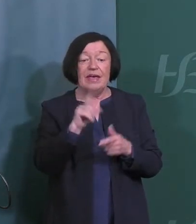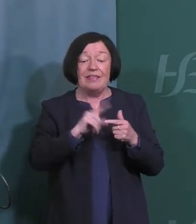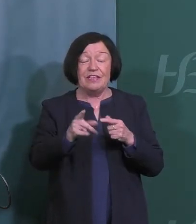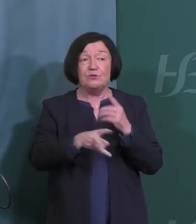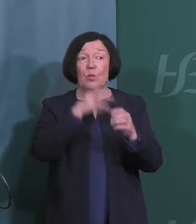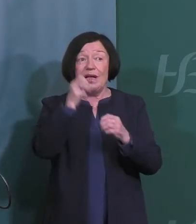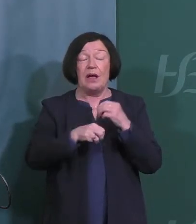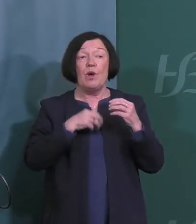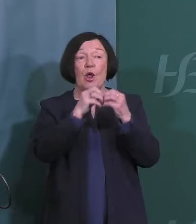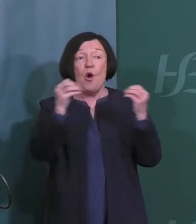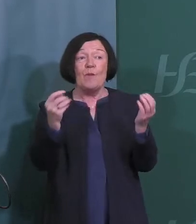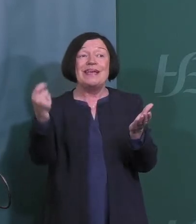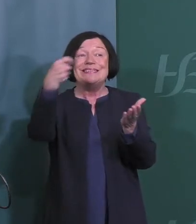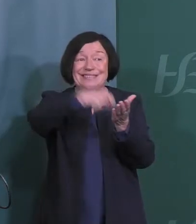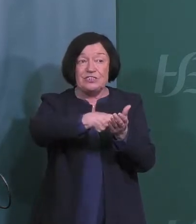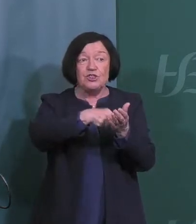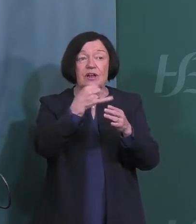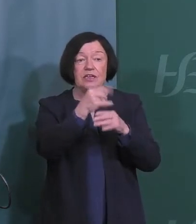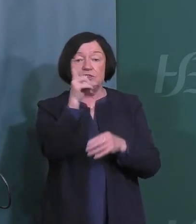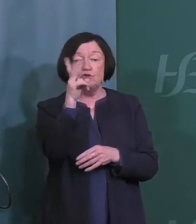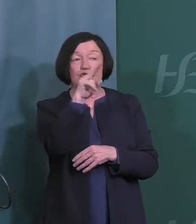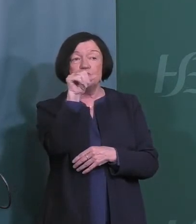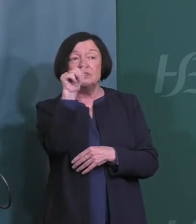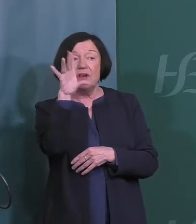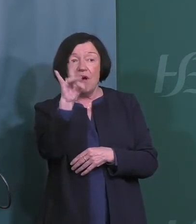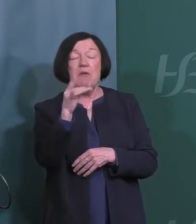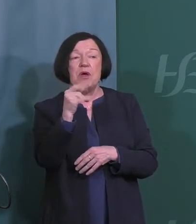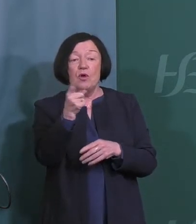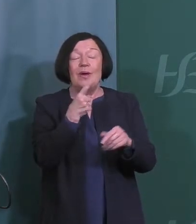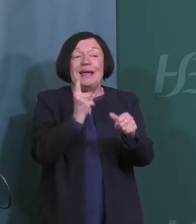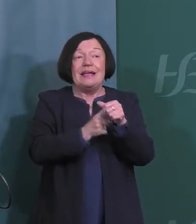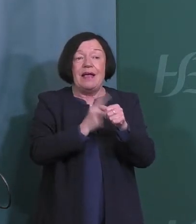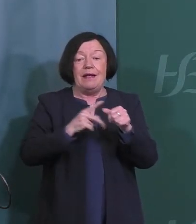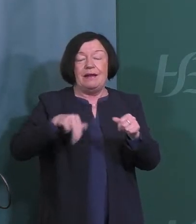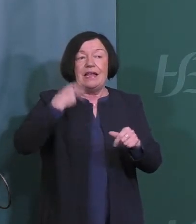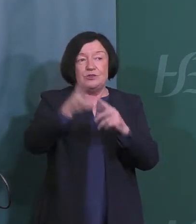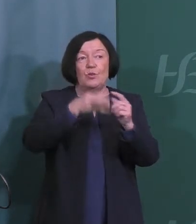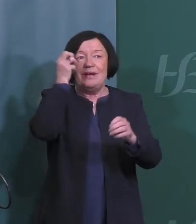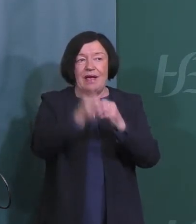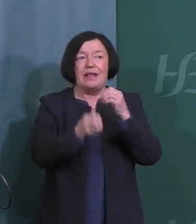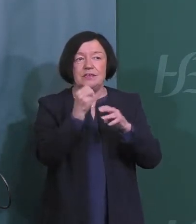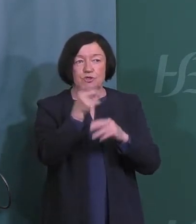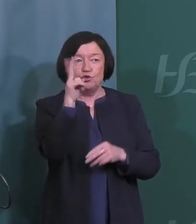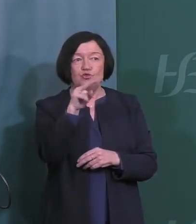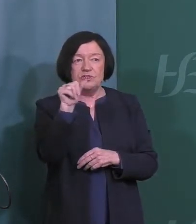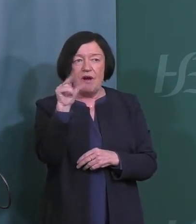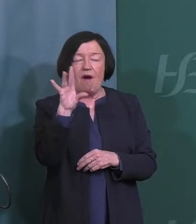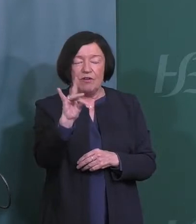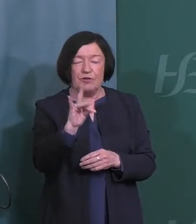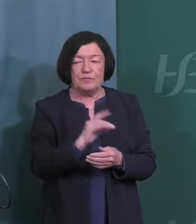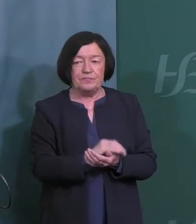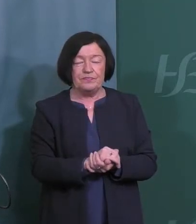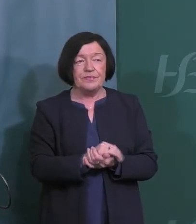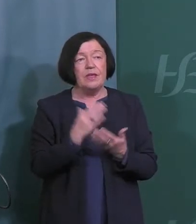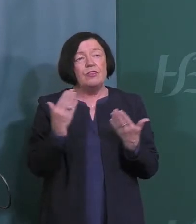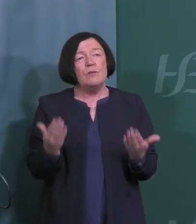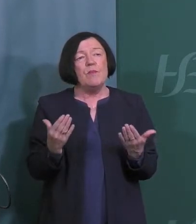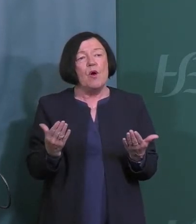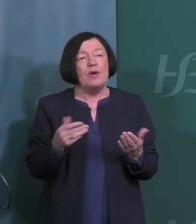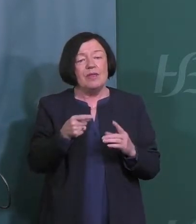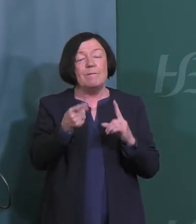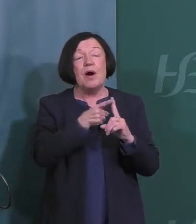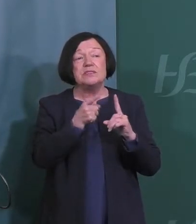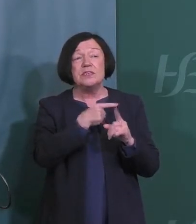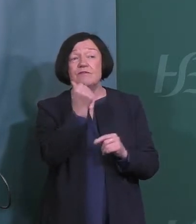this weekend we will open an additional site in Dundalk, and we'll probably do that again next weekend in Dundalk. At the moment, the